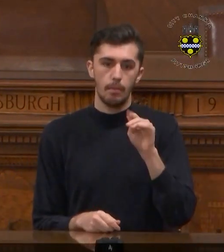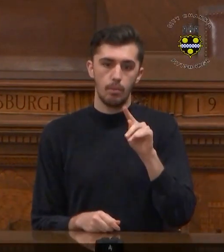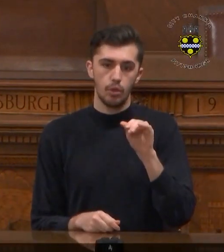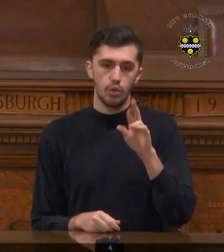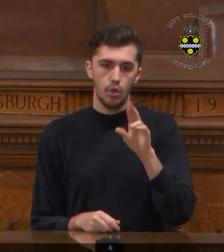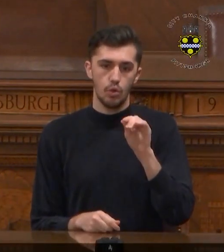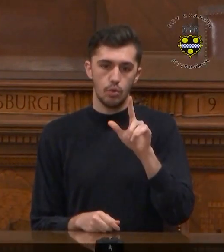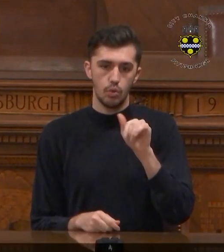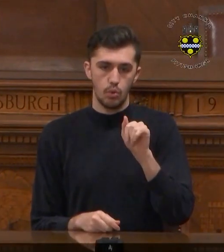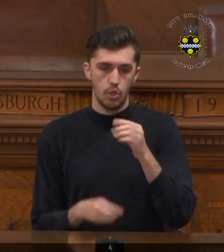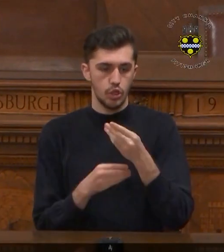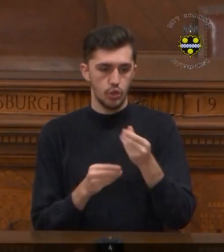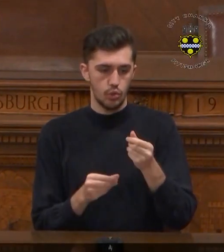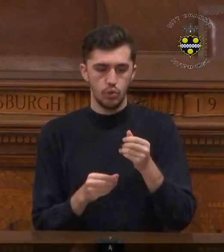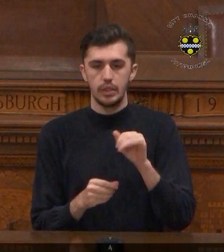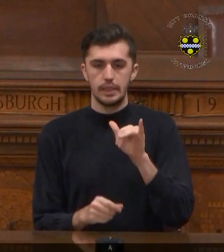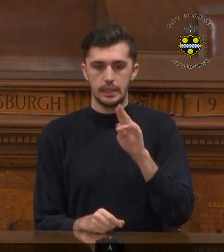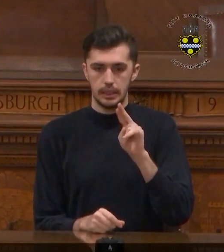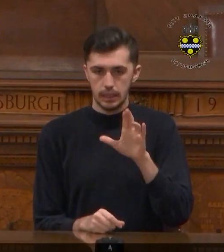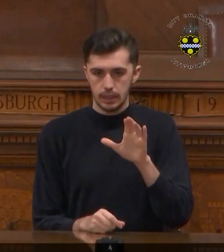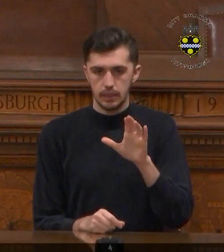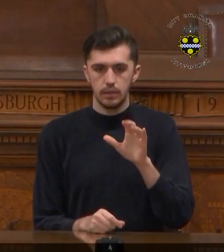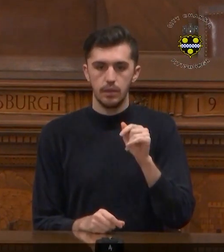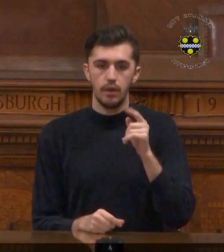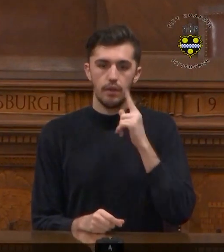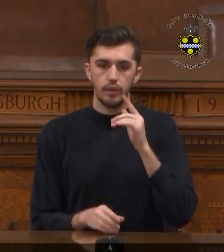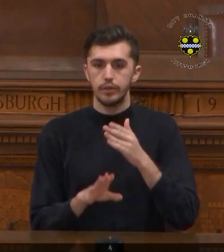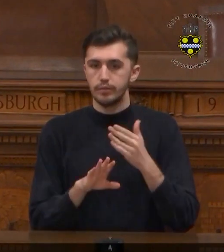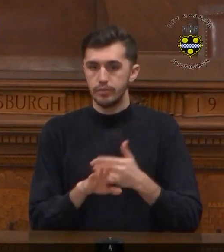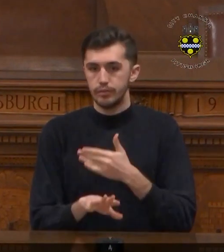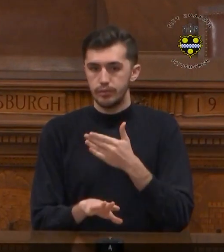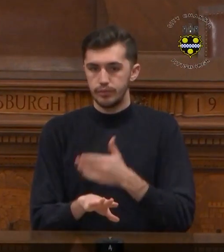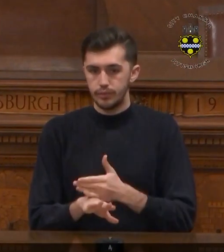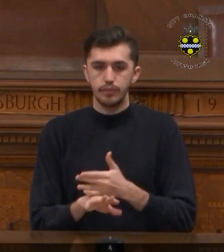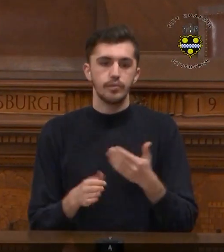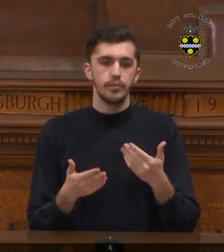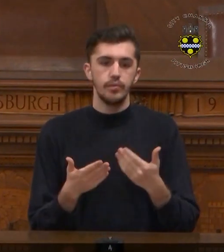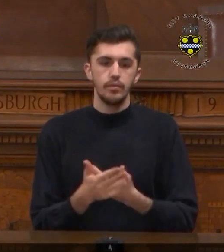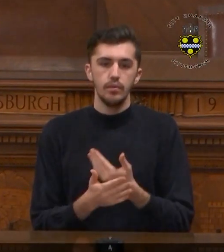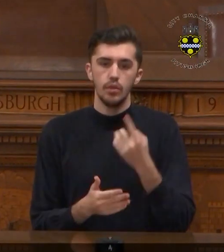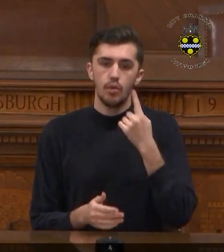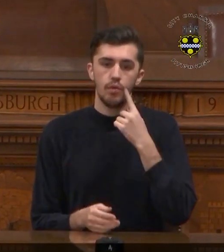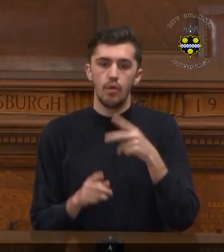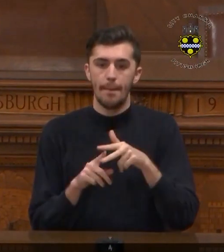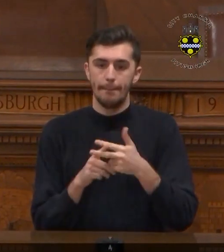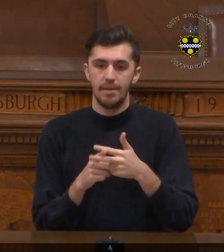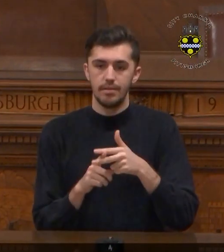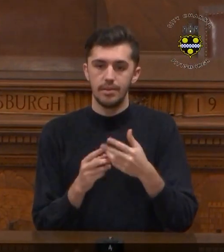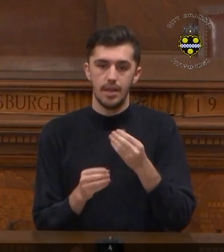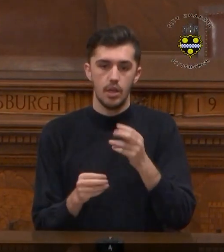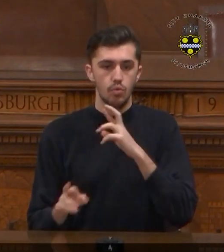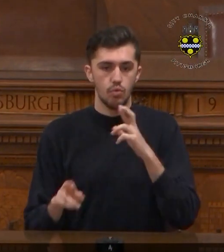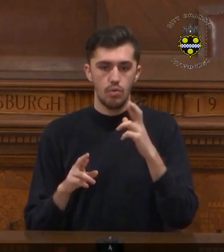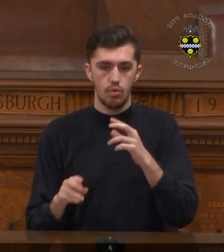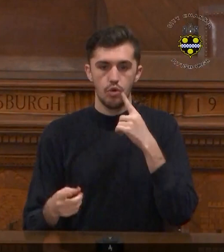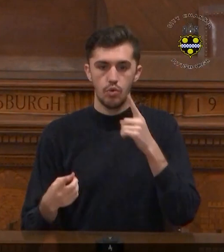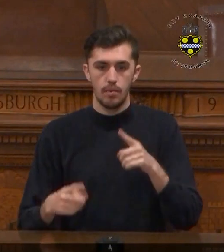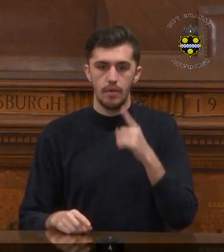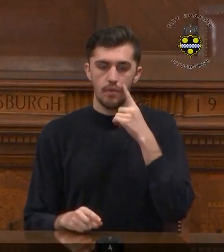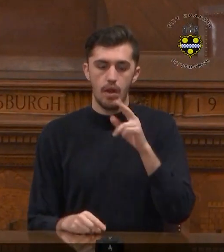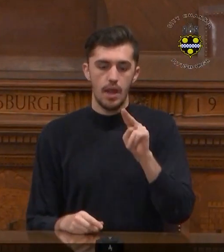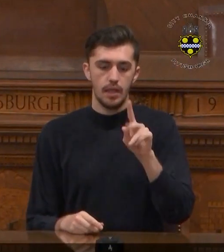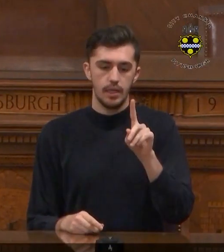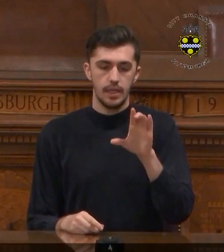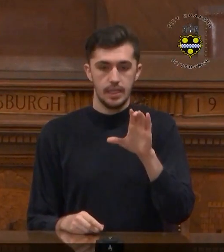Solutions Incorporated for the renewal of the annual maintenance and support agreement for Premier MDC